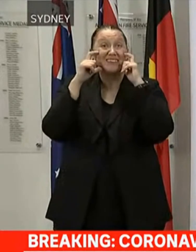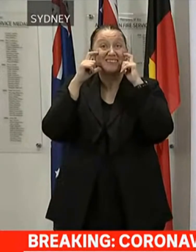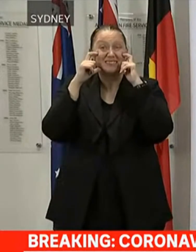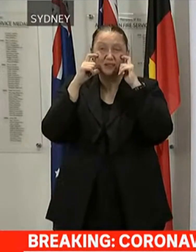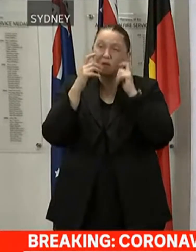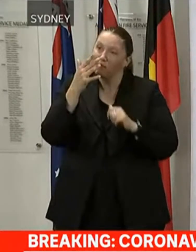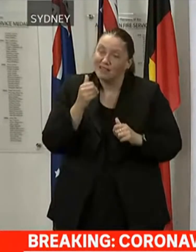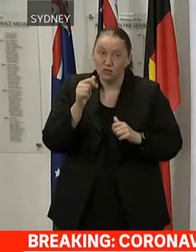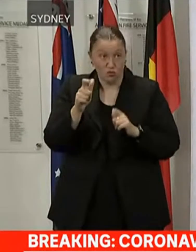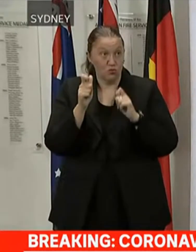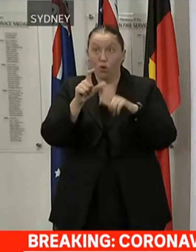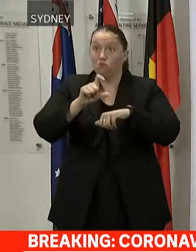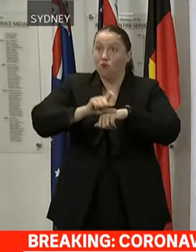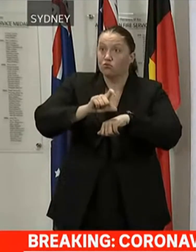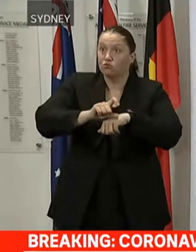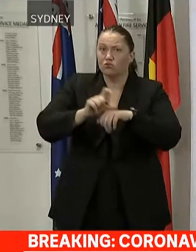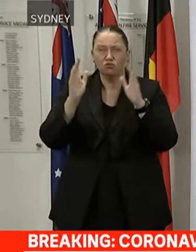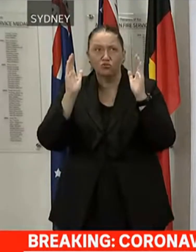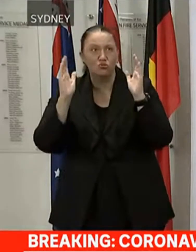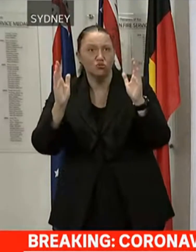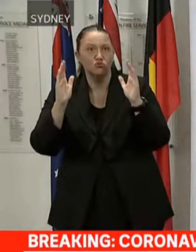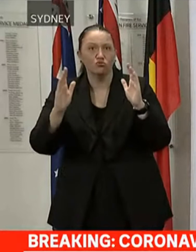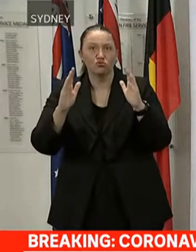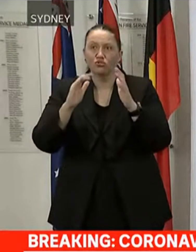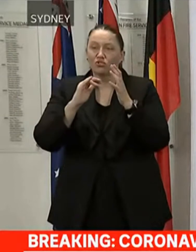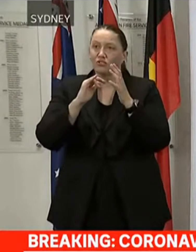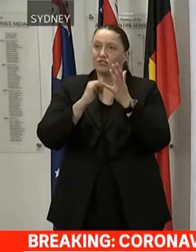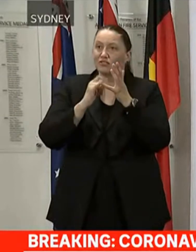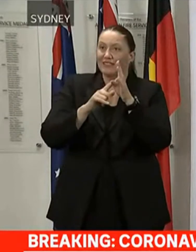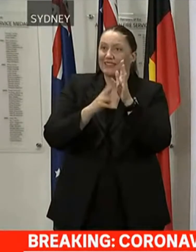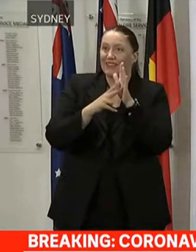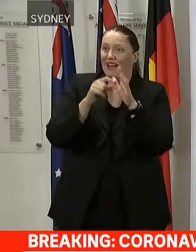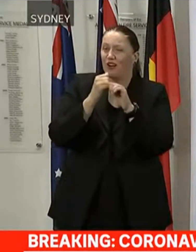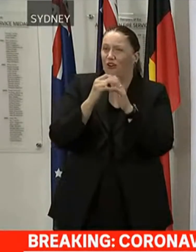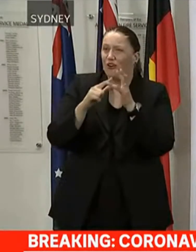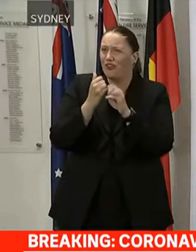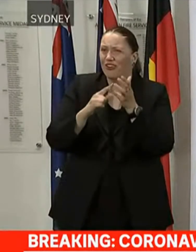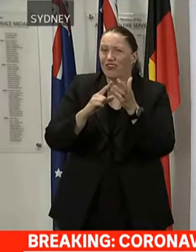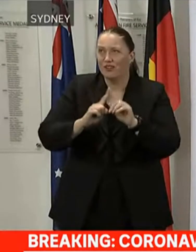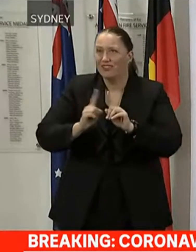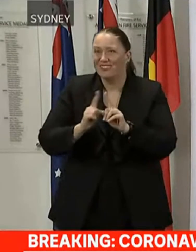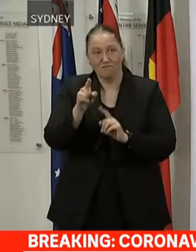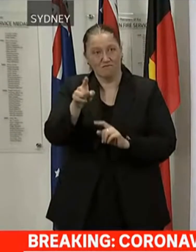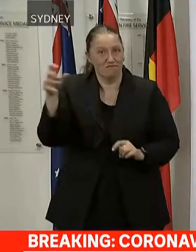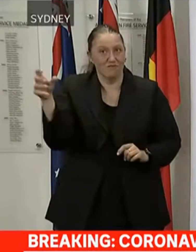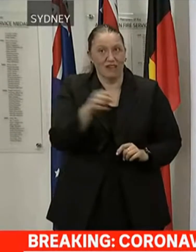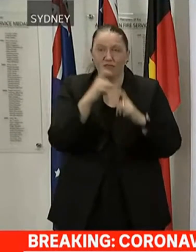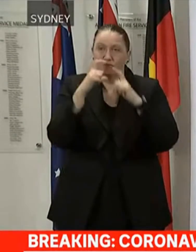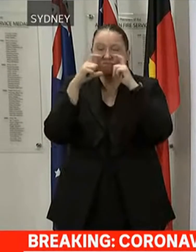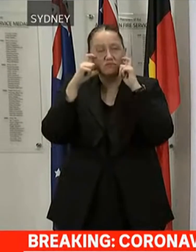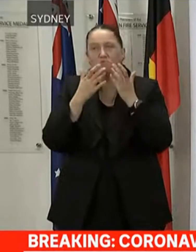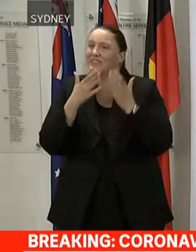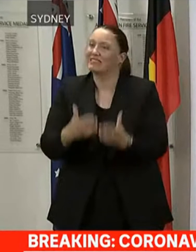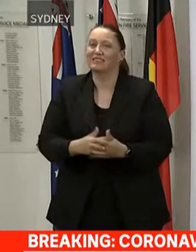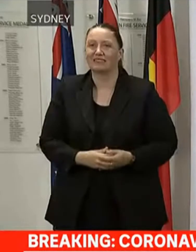worship to be wearing a mask? Because in places of worship, we know that when people know each other and the health advice